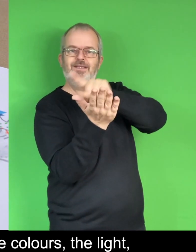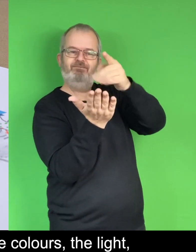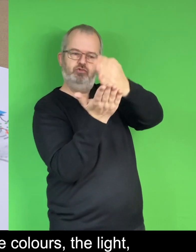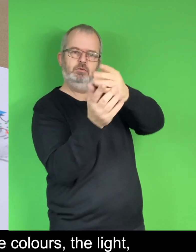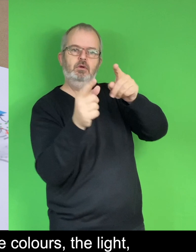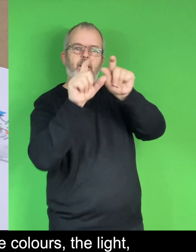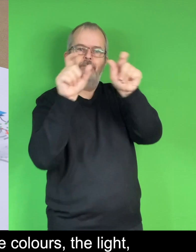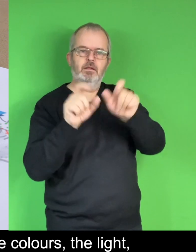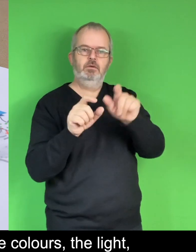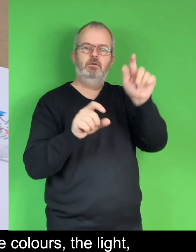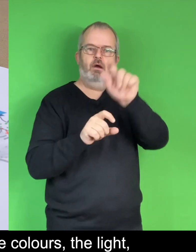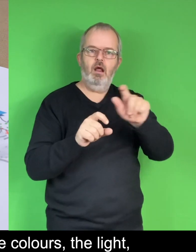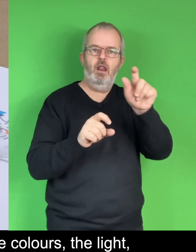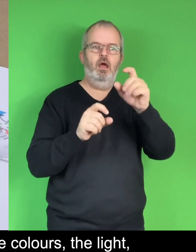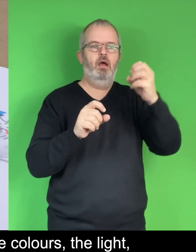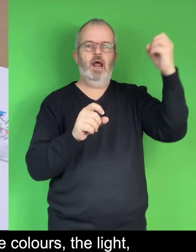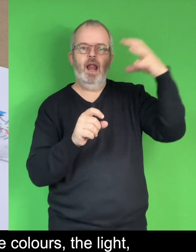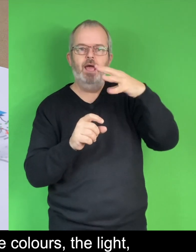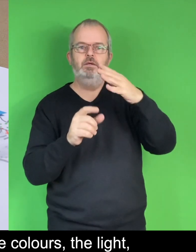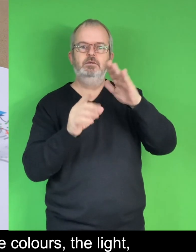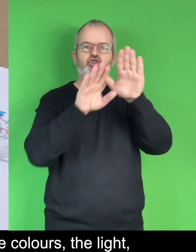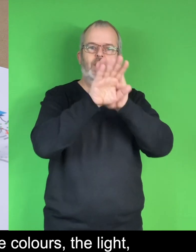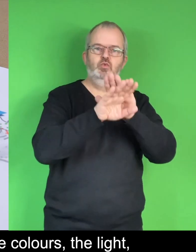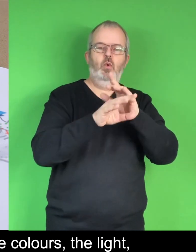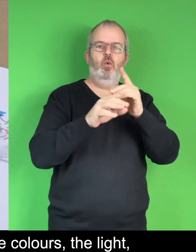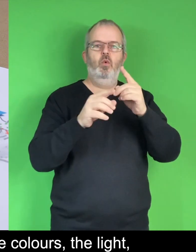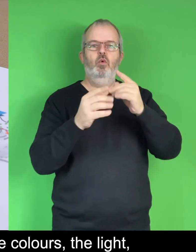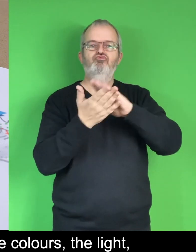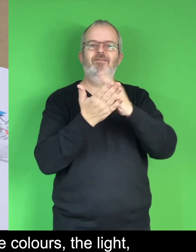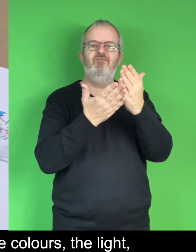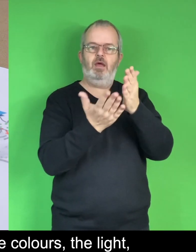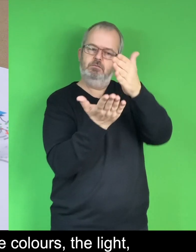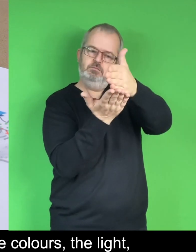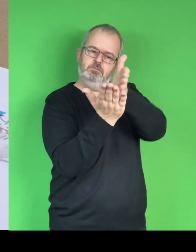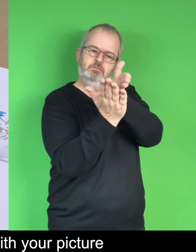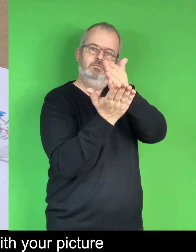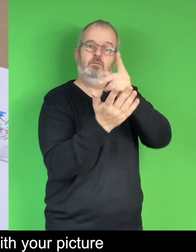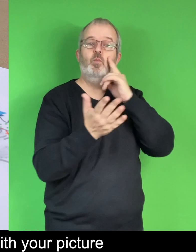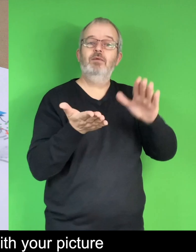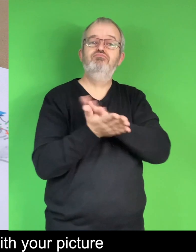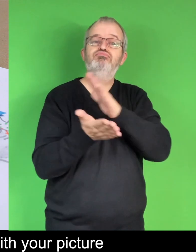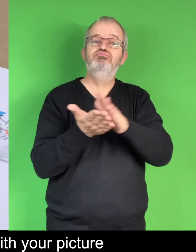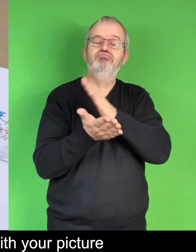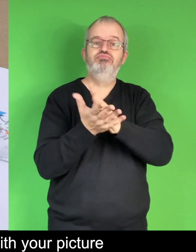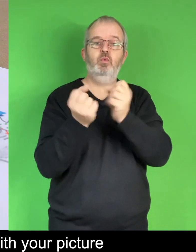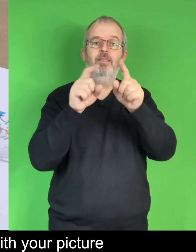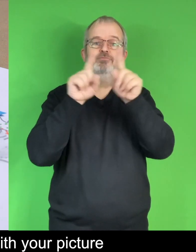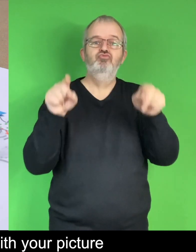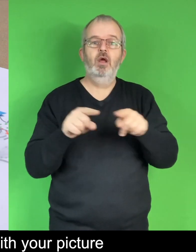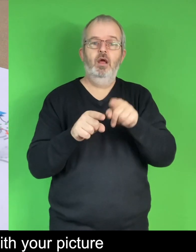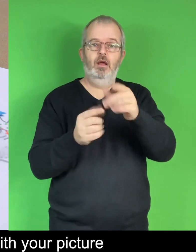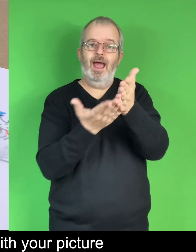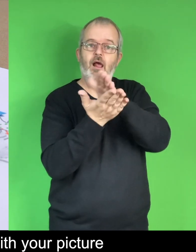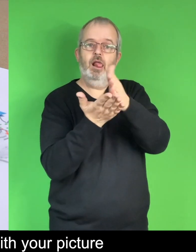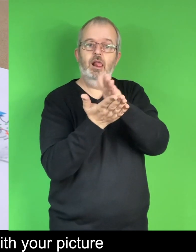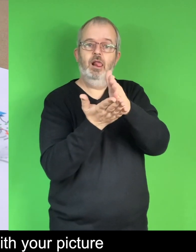different patterns, the colours, the light, shadow and reflection that you can capture. When you're really happy with your picture